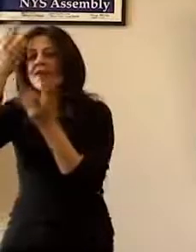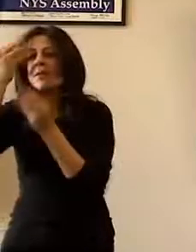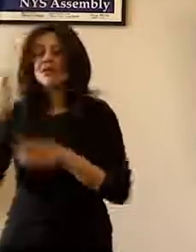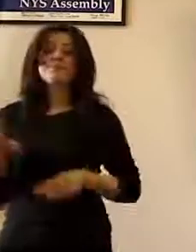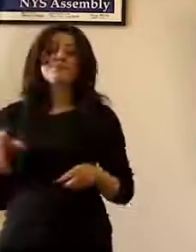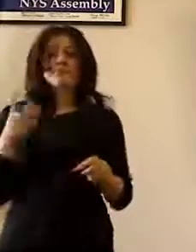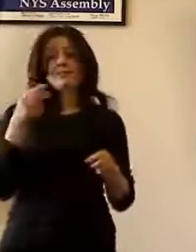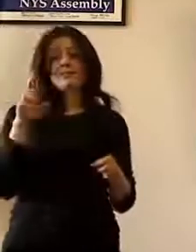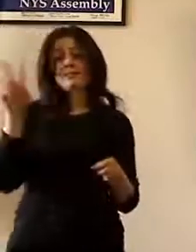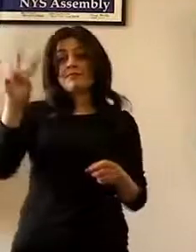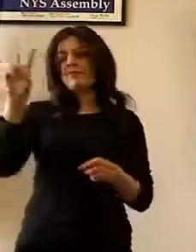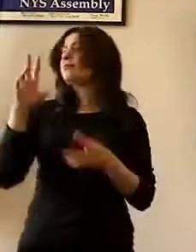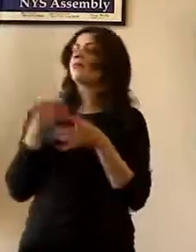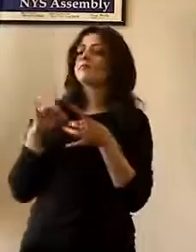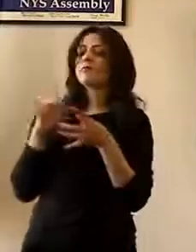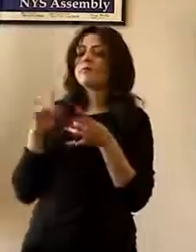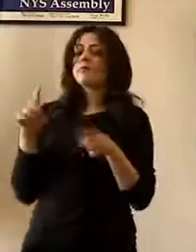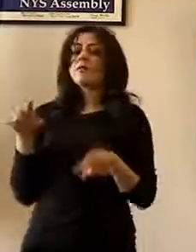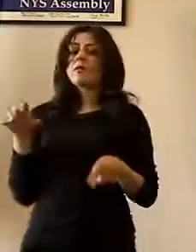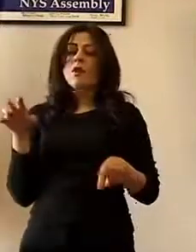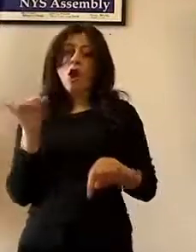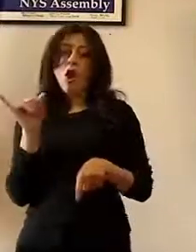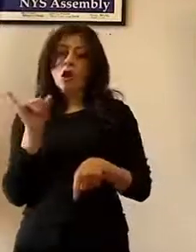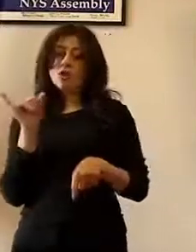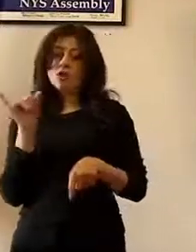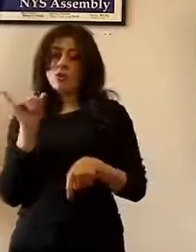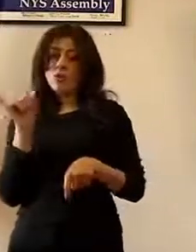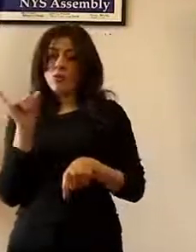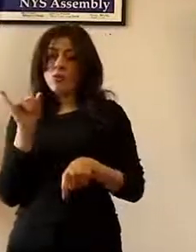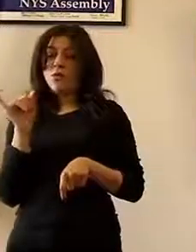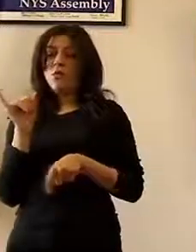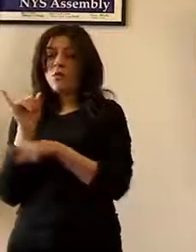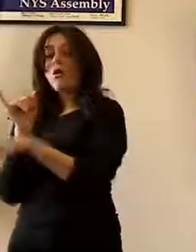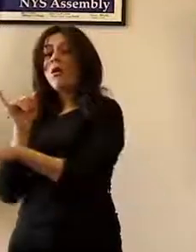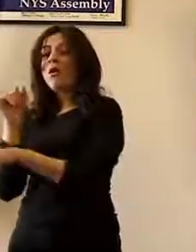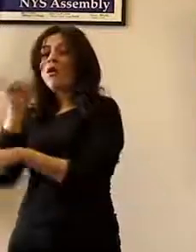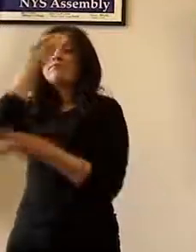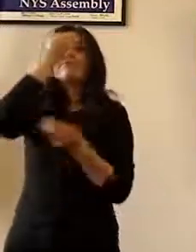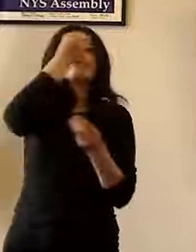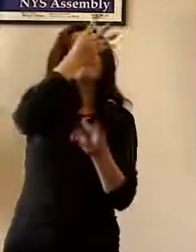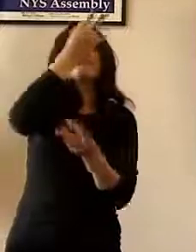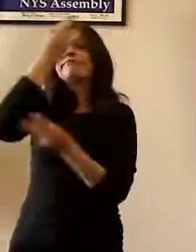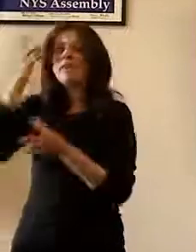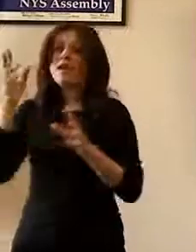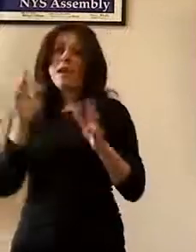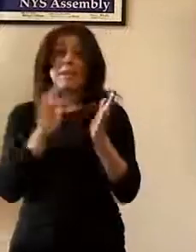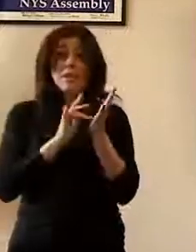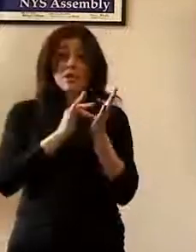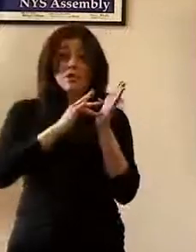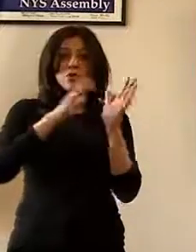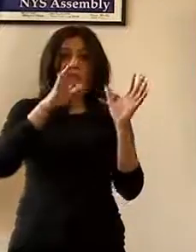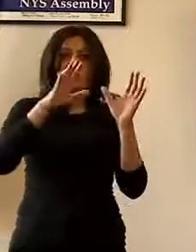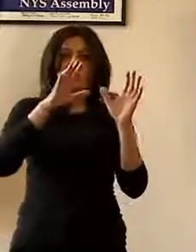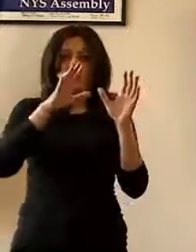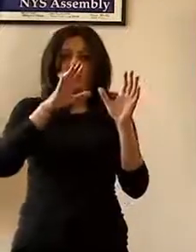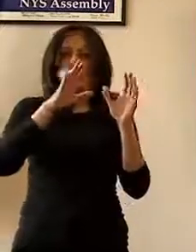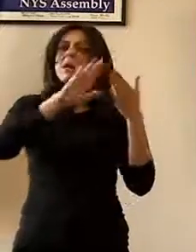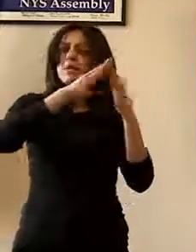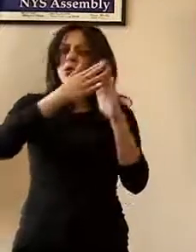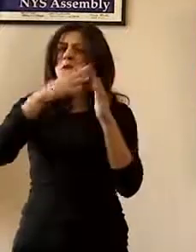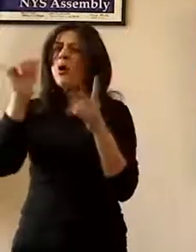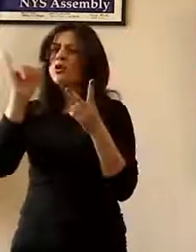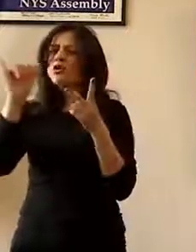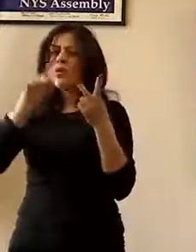is, by making this known and bringing this to the attention of the medical community as well